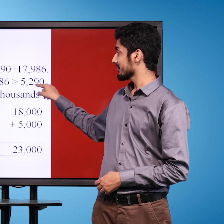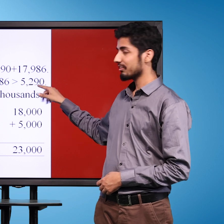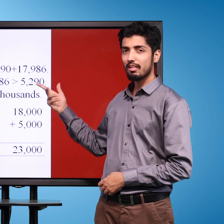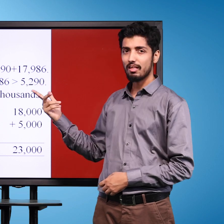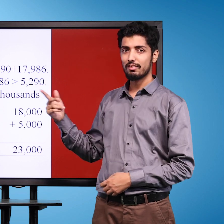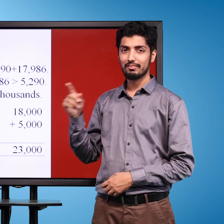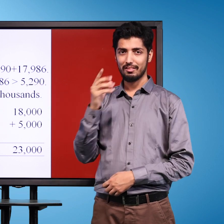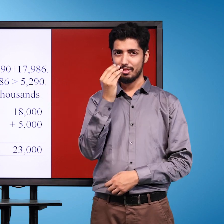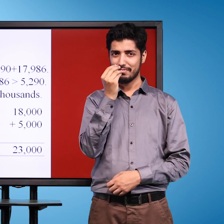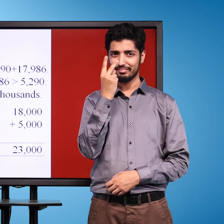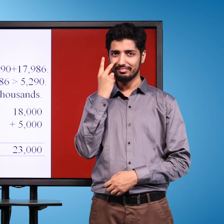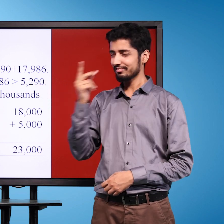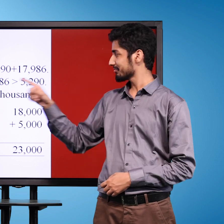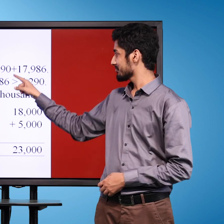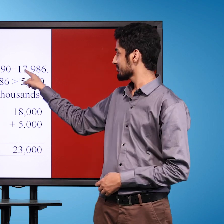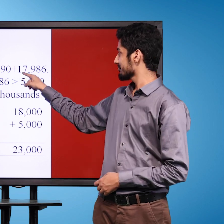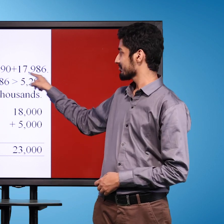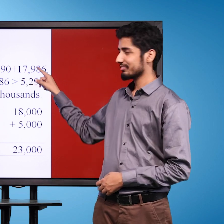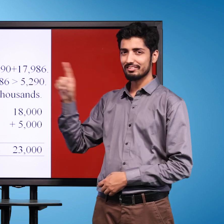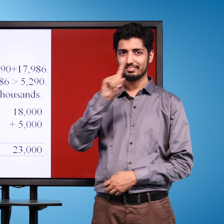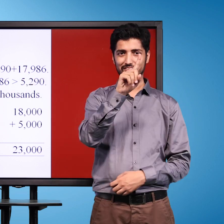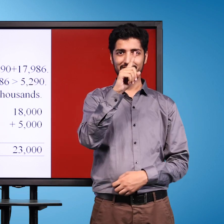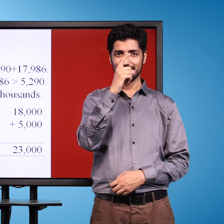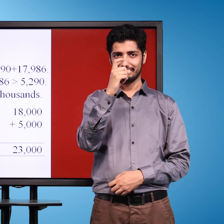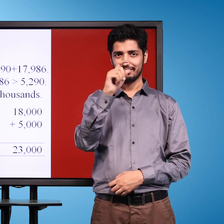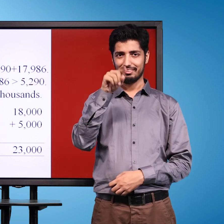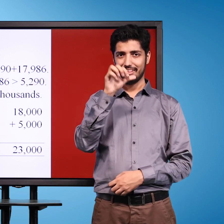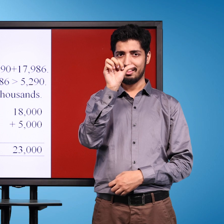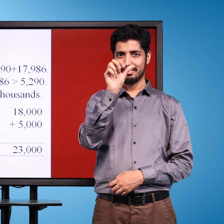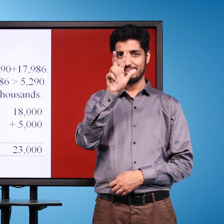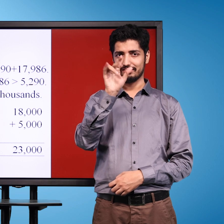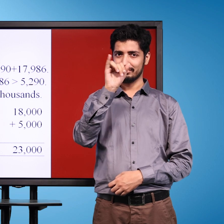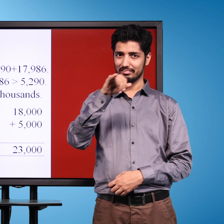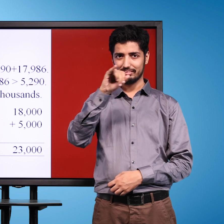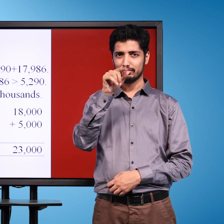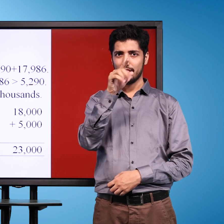17,986 greater than 5,290. Round off to thousands.